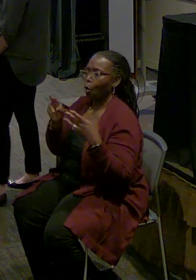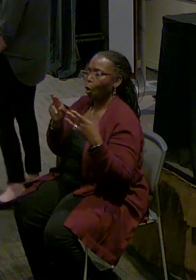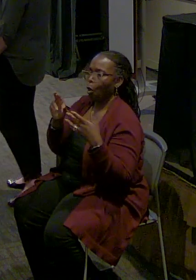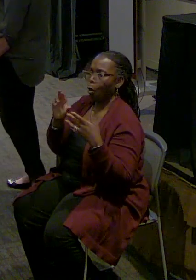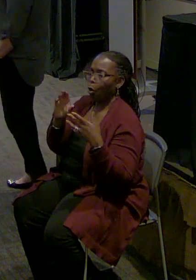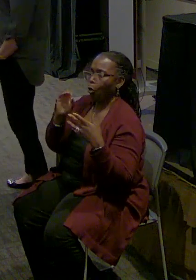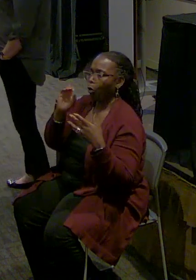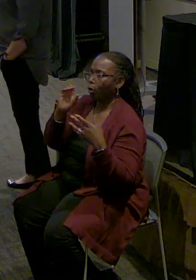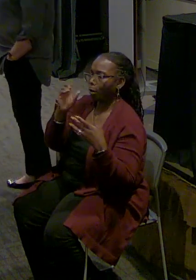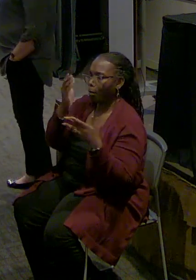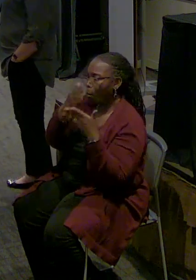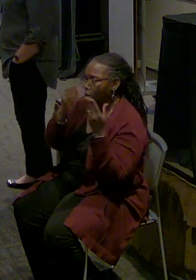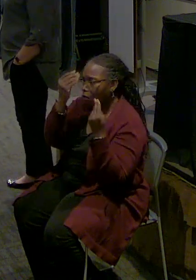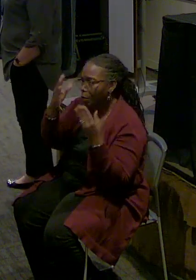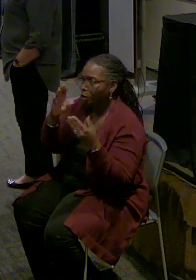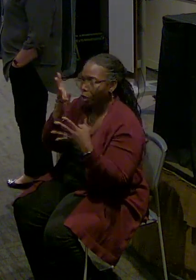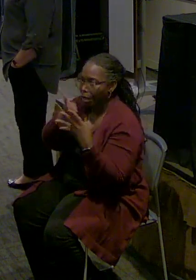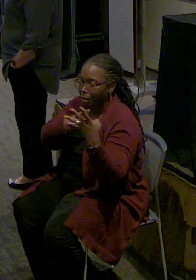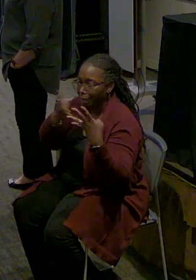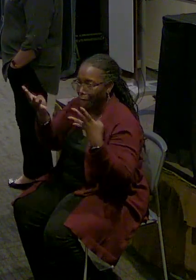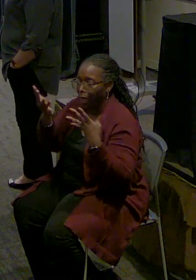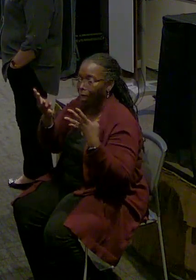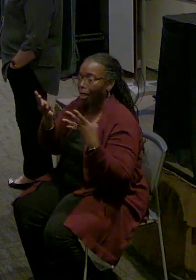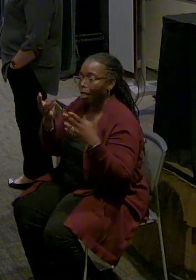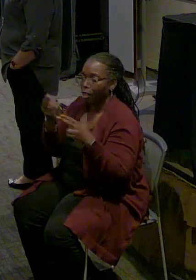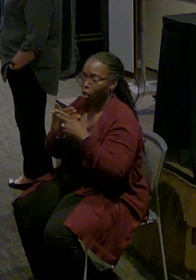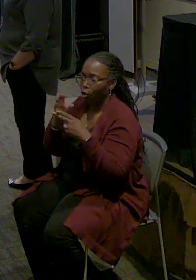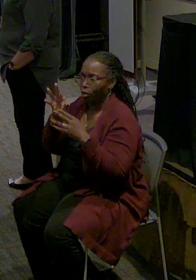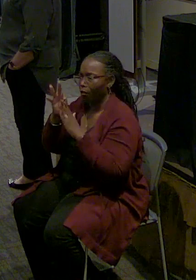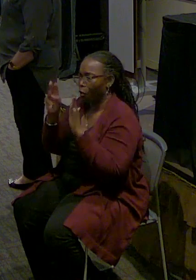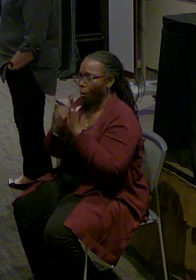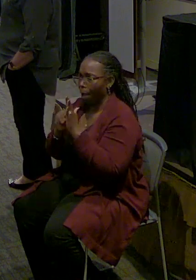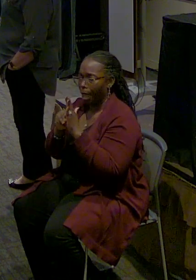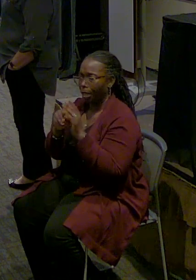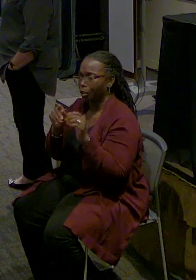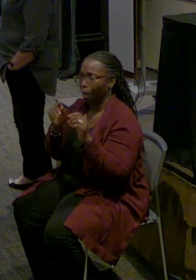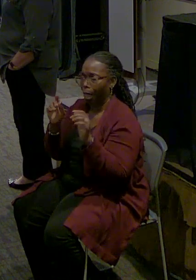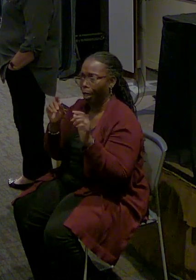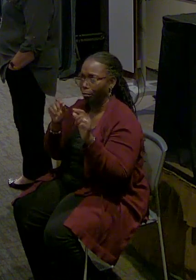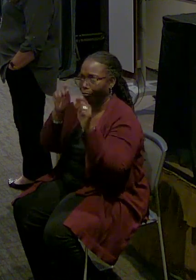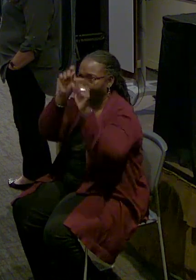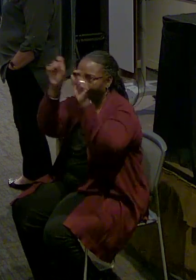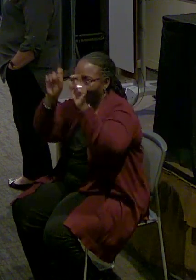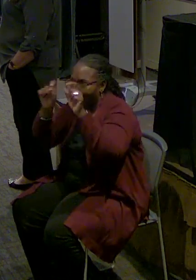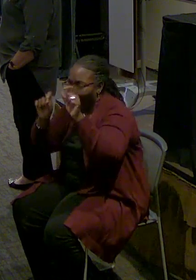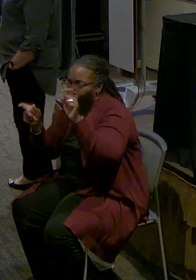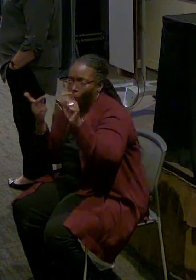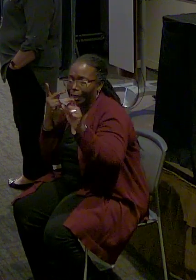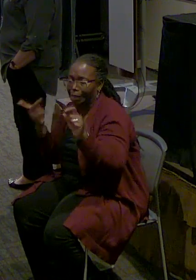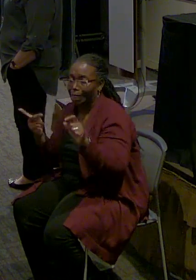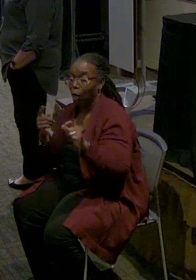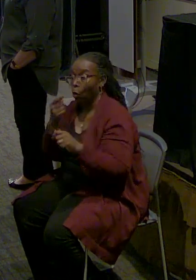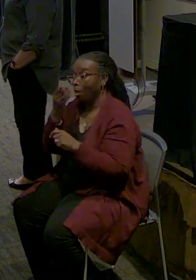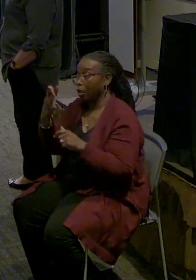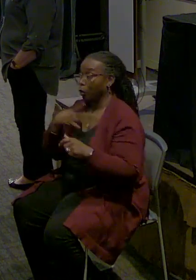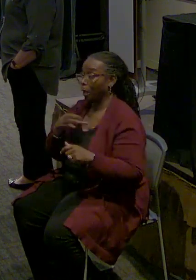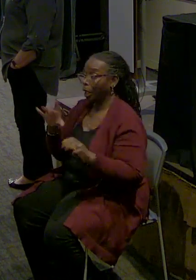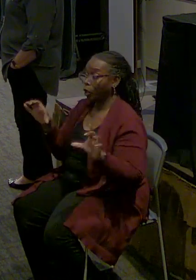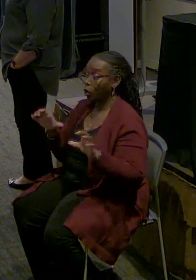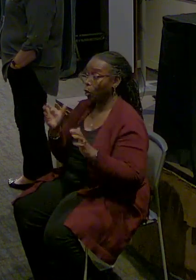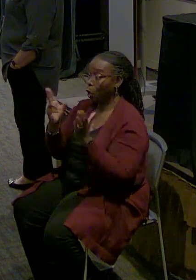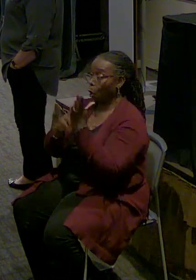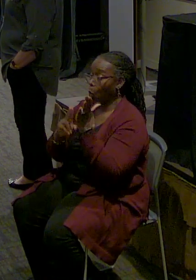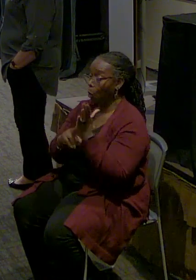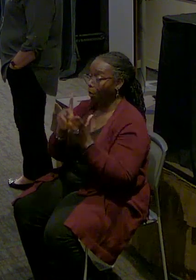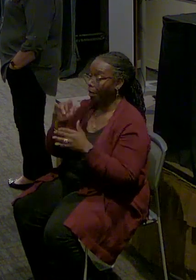cells of information in Excel and use conditional formatting to highlight certain things so that you can visually see. One of the things that we like to do around enrollment